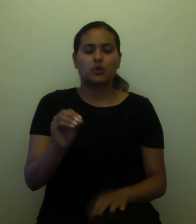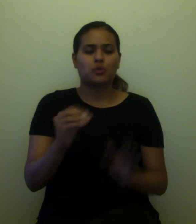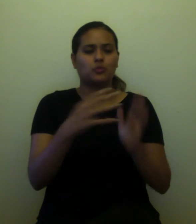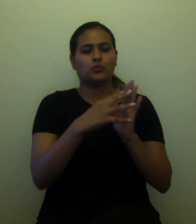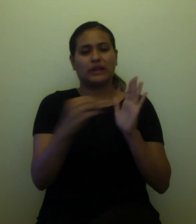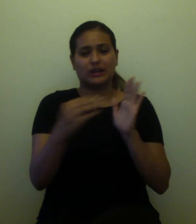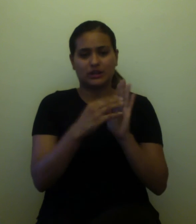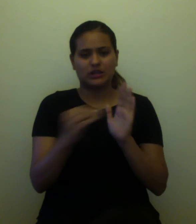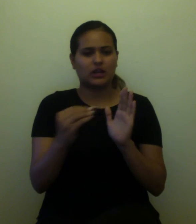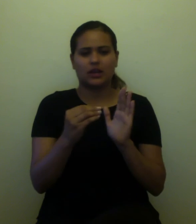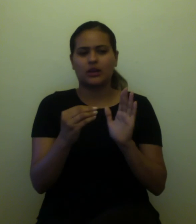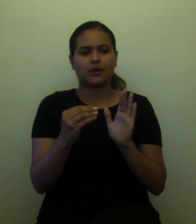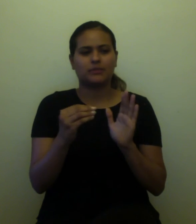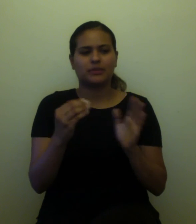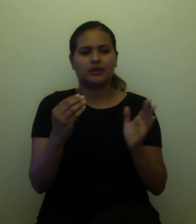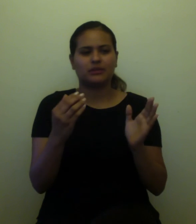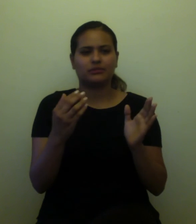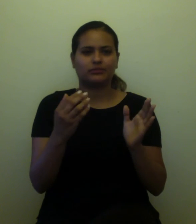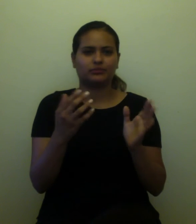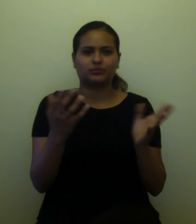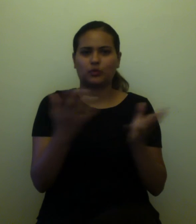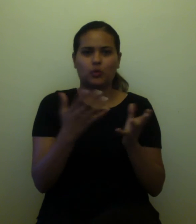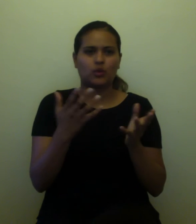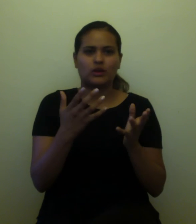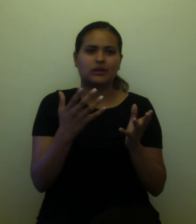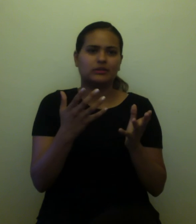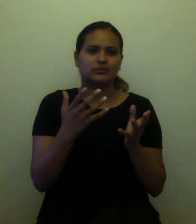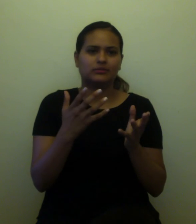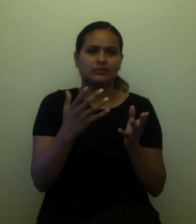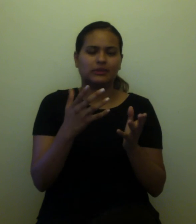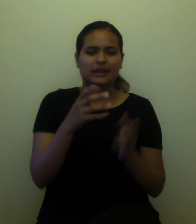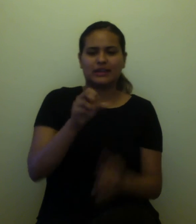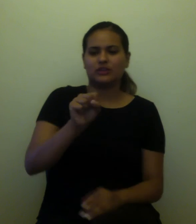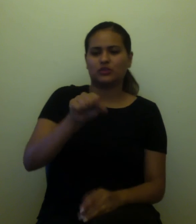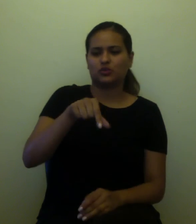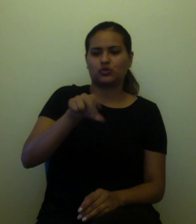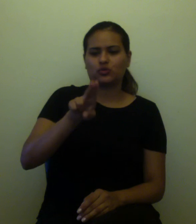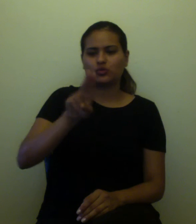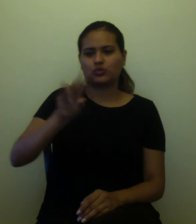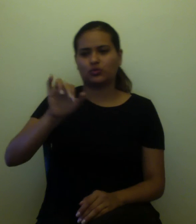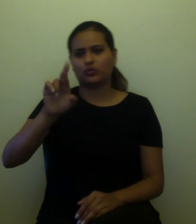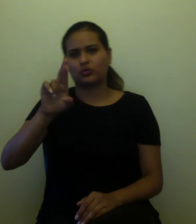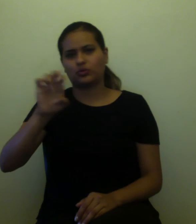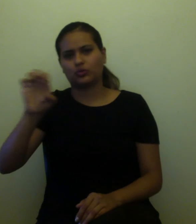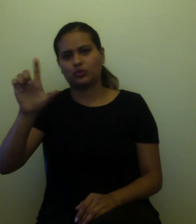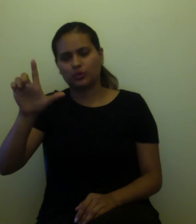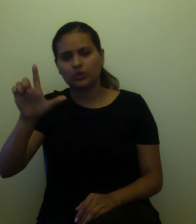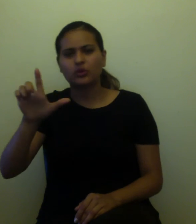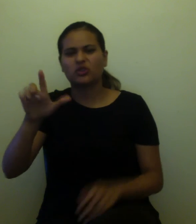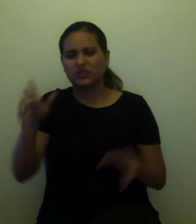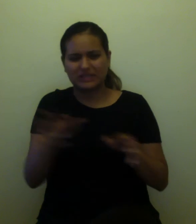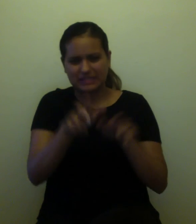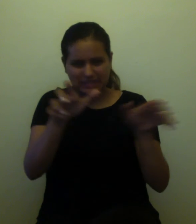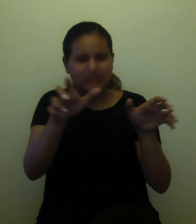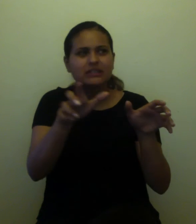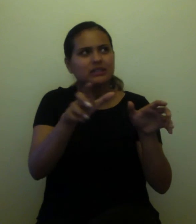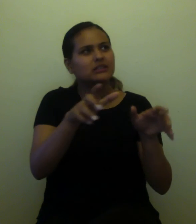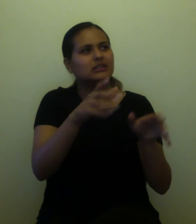go. You can fly like a squirrel. Now, most people, a lot of people, I wouldn't say everybody, but a lot of people think they